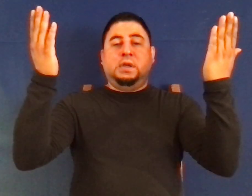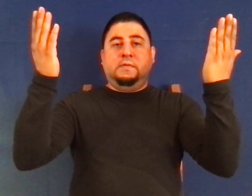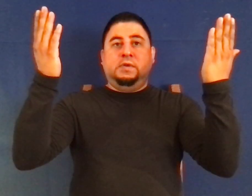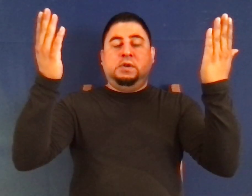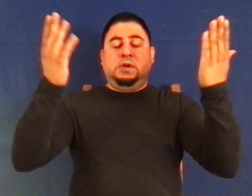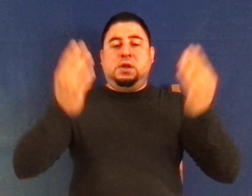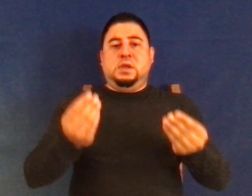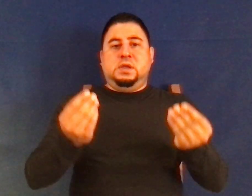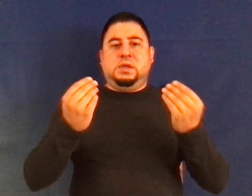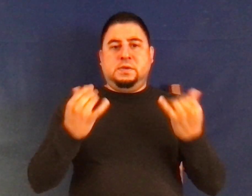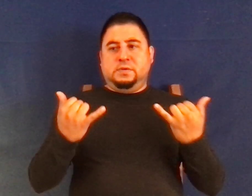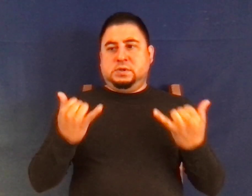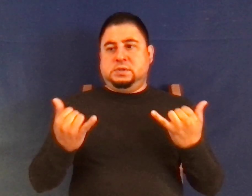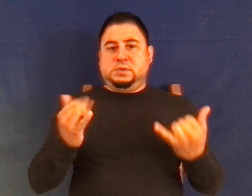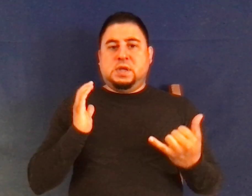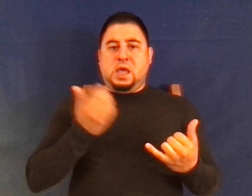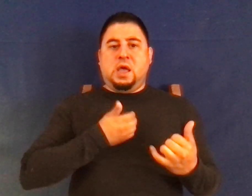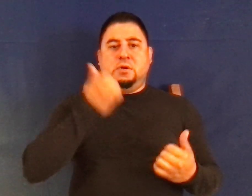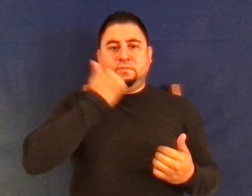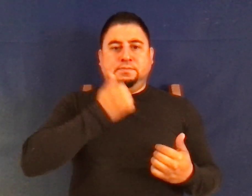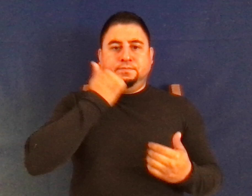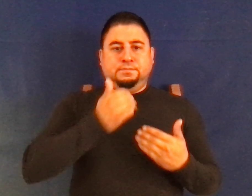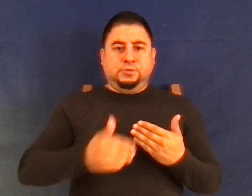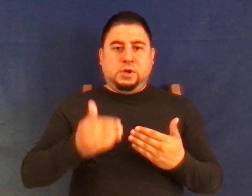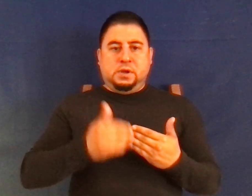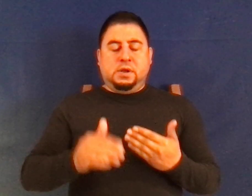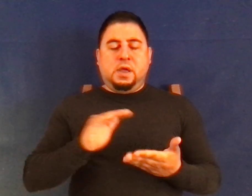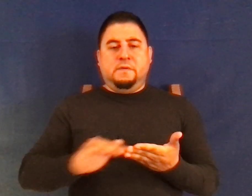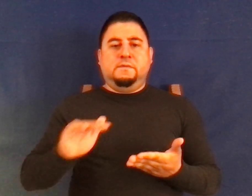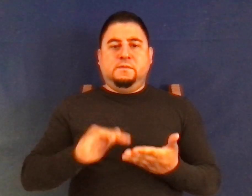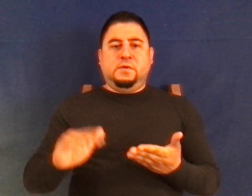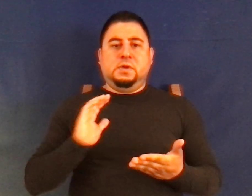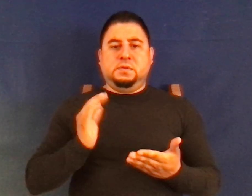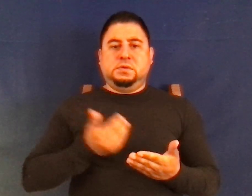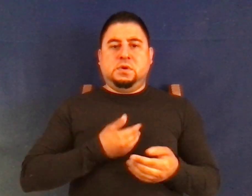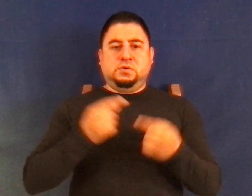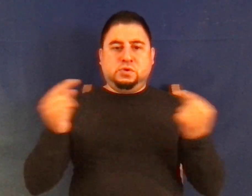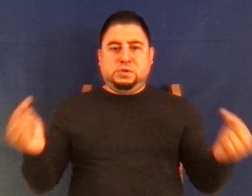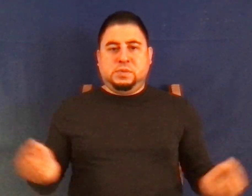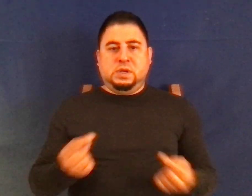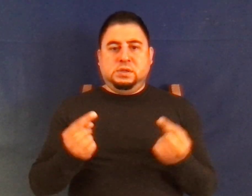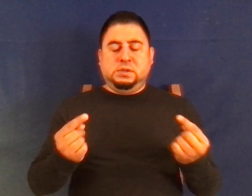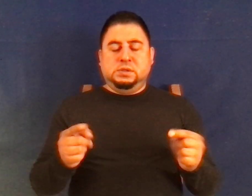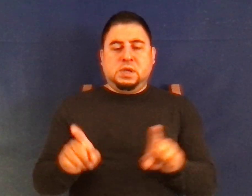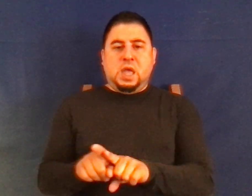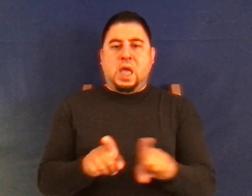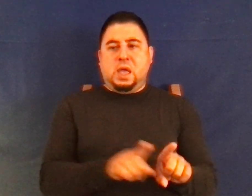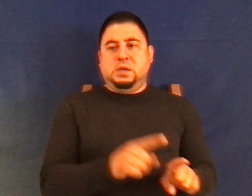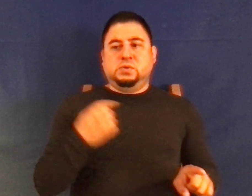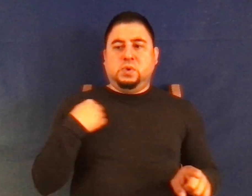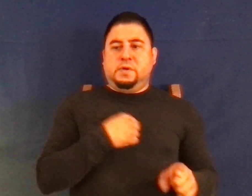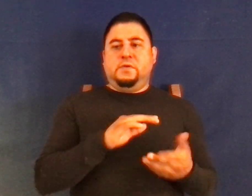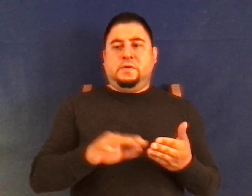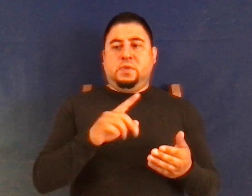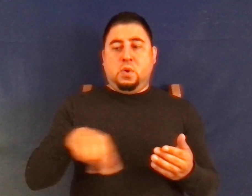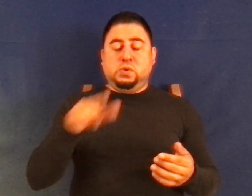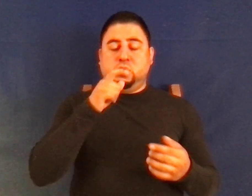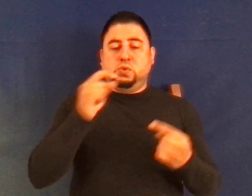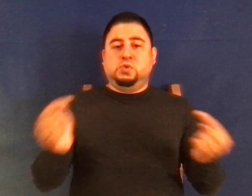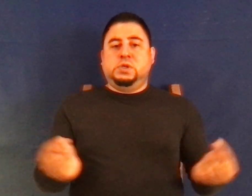heaven. Give us this day our daily bread, and forgive us our trespasses, as we forgive those who